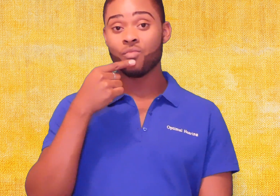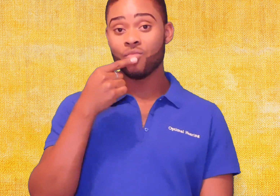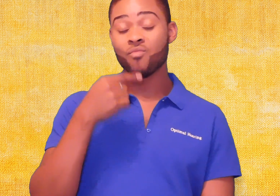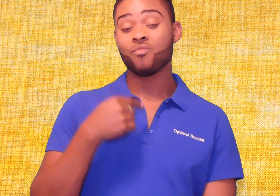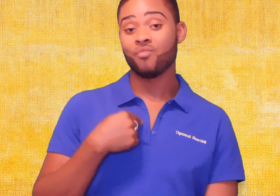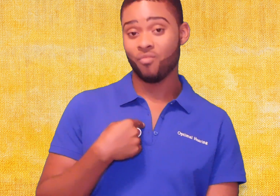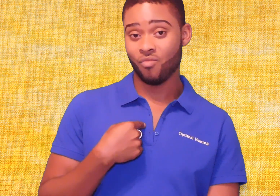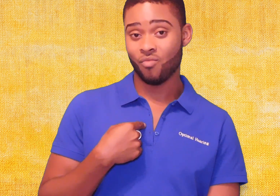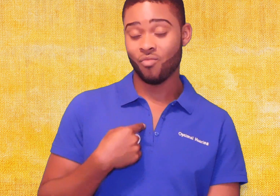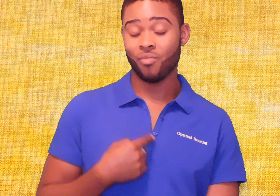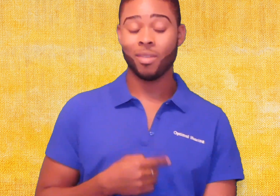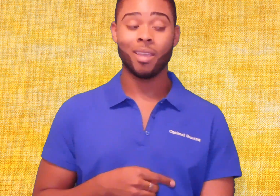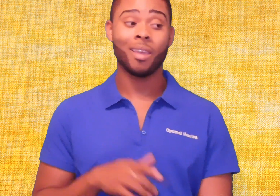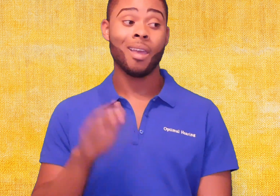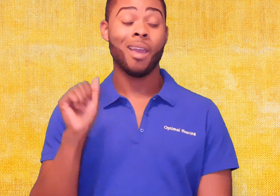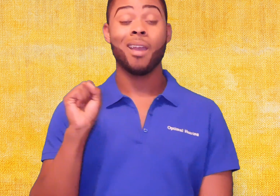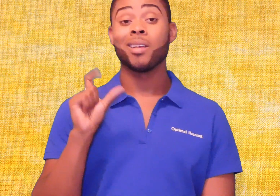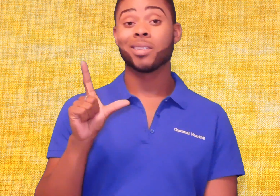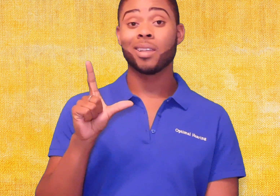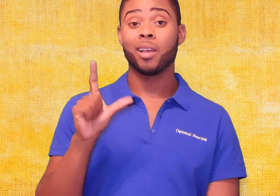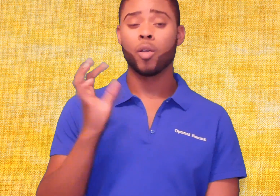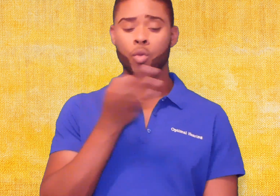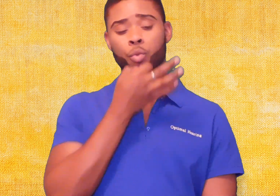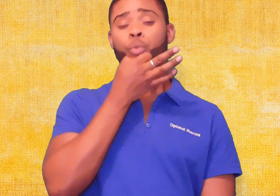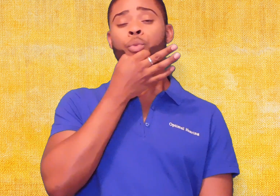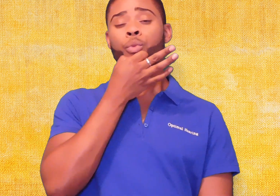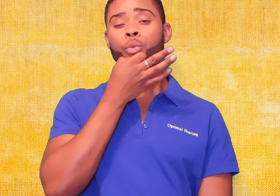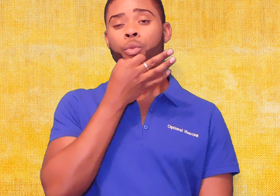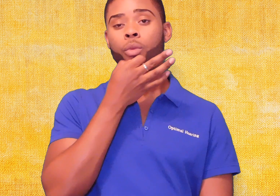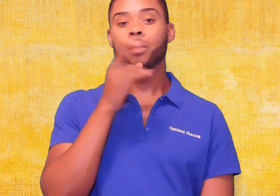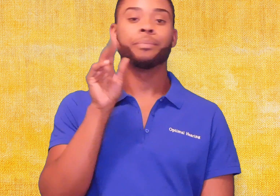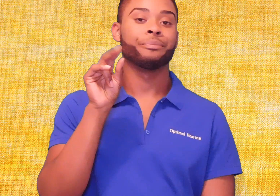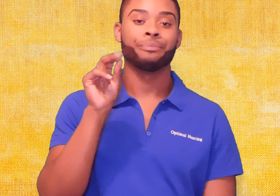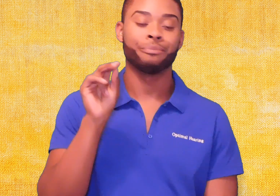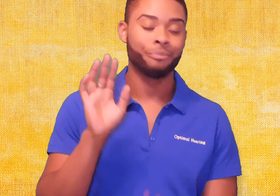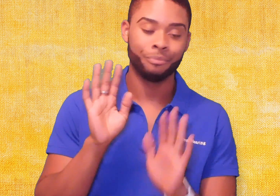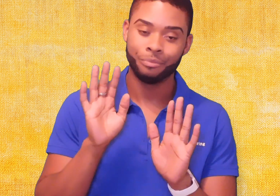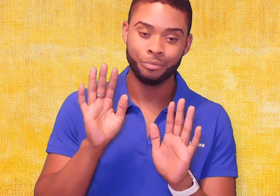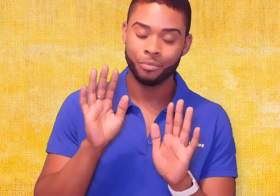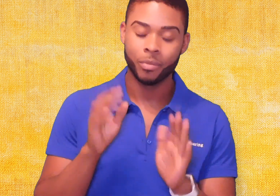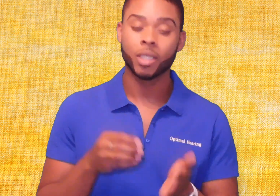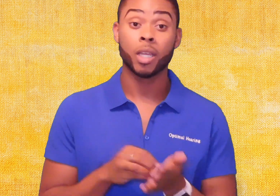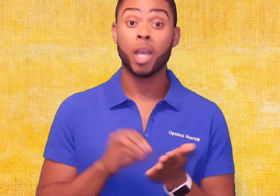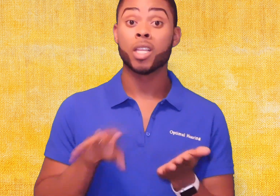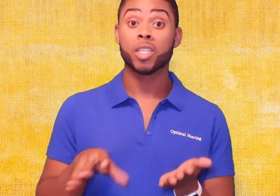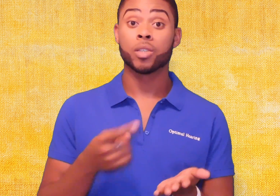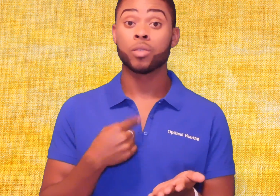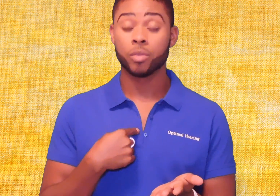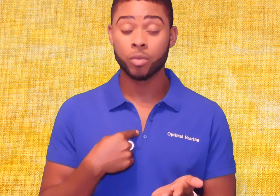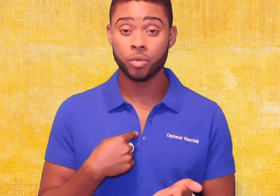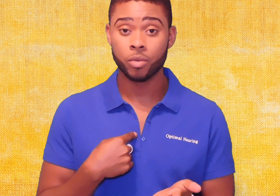I'm a hearing person, not quite an ASL expert, but I am a